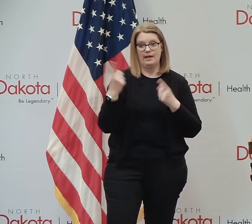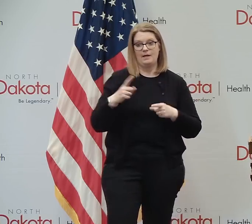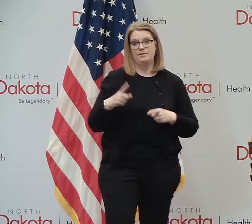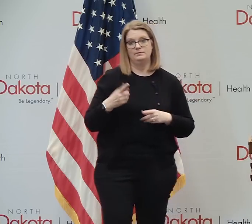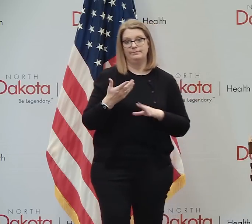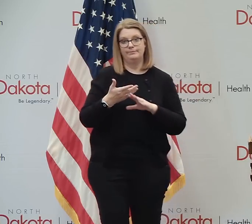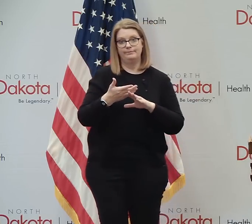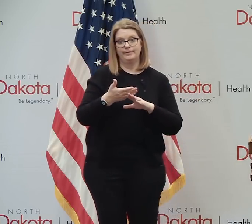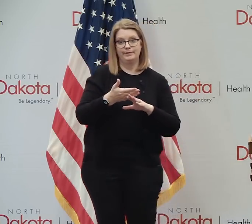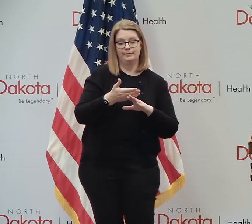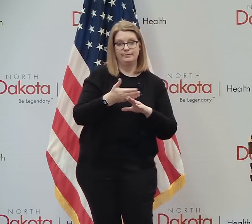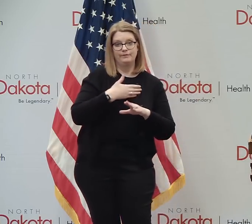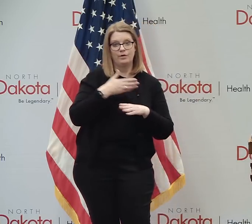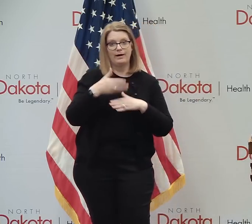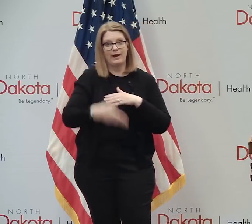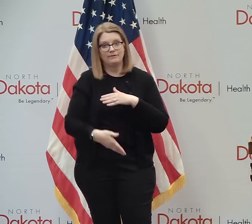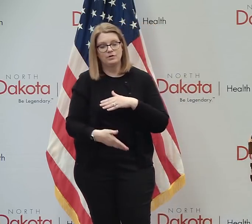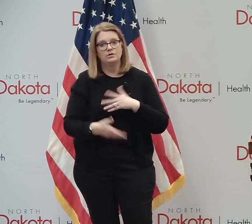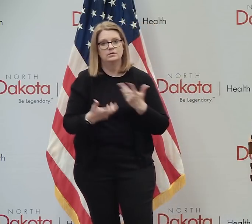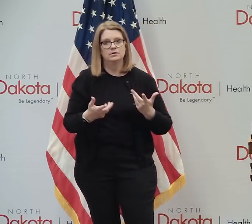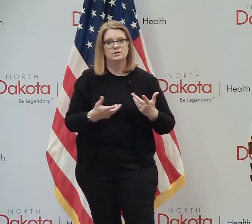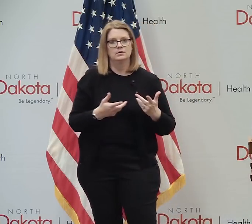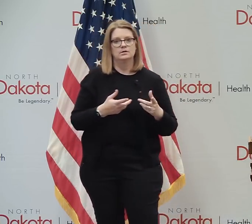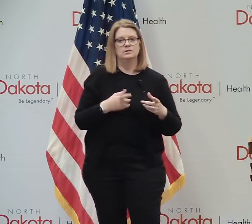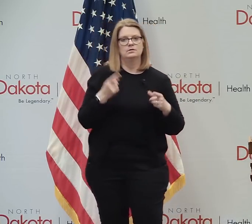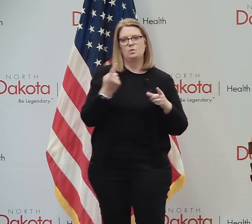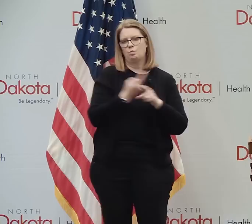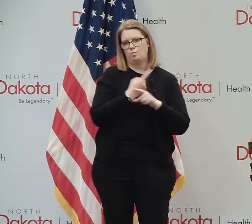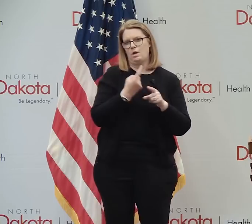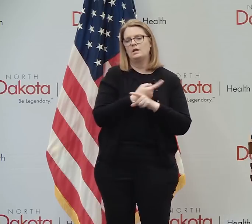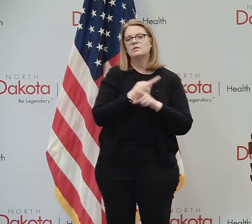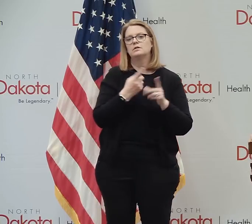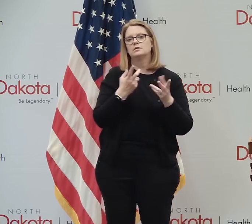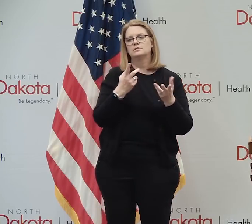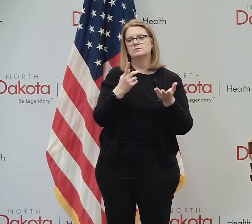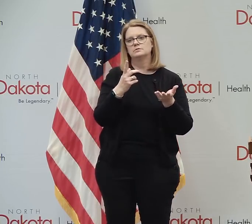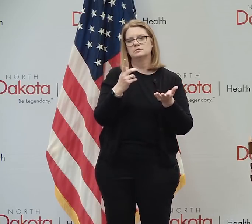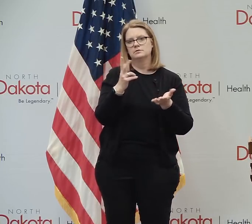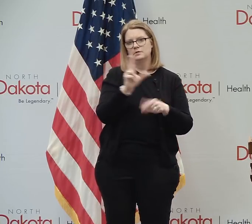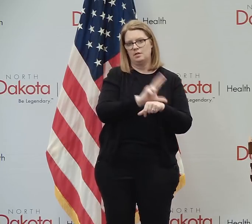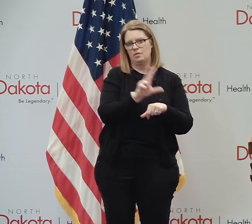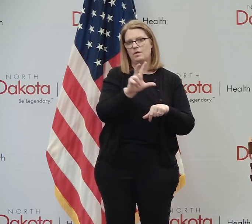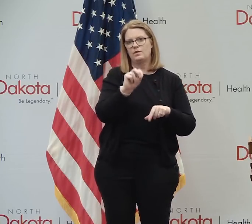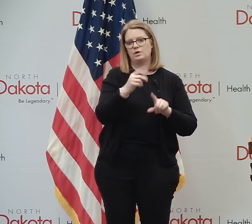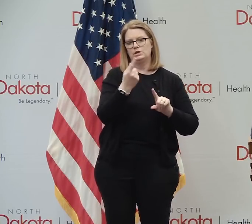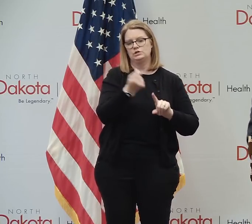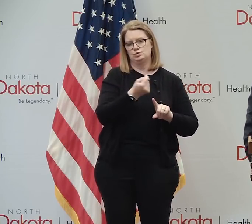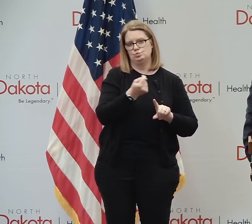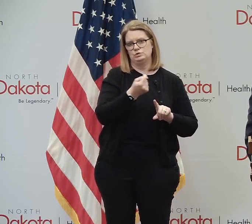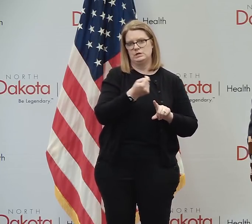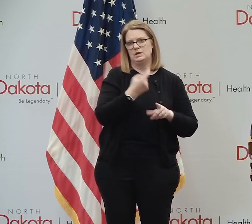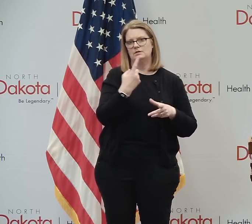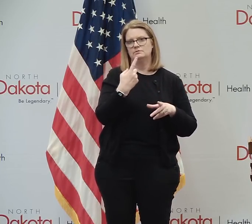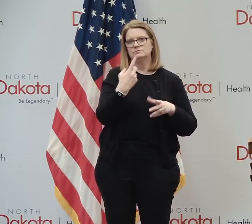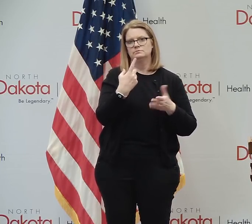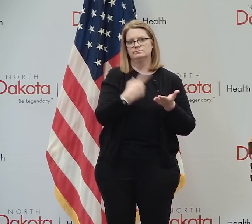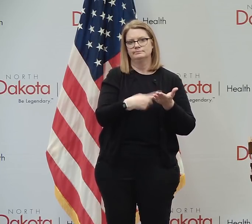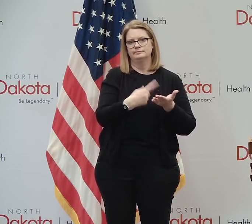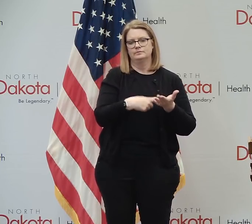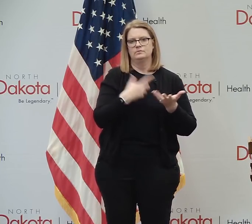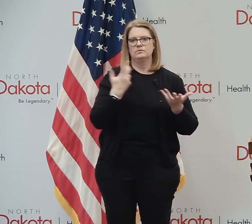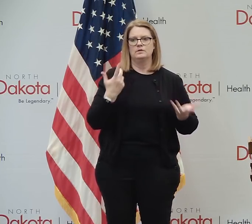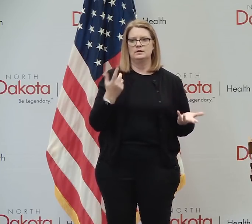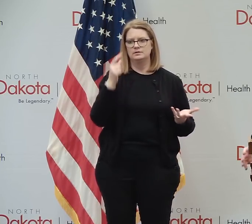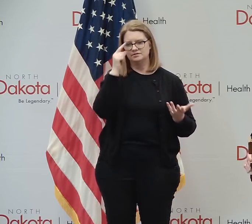either before or after that meeting, we'll be here for our regularly scheduled 3:30 Tuesday briefing. With